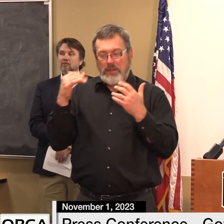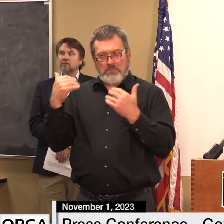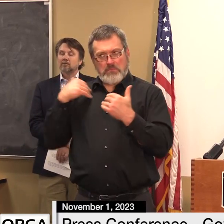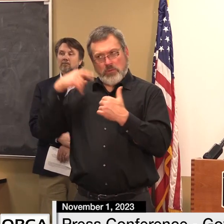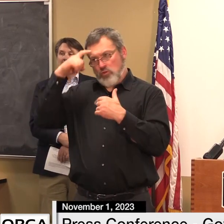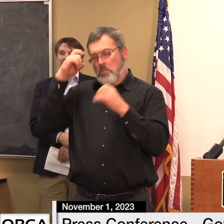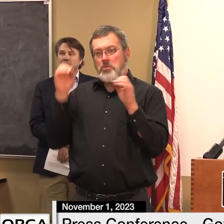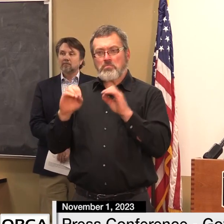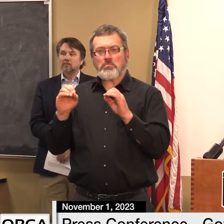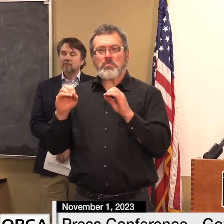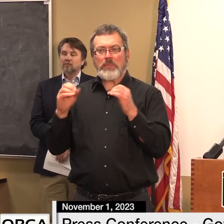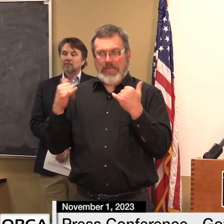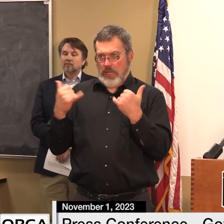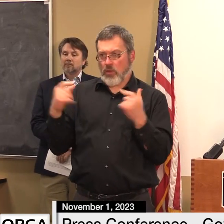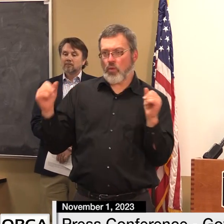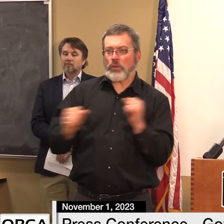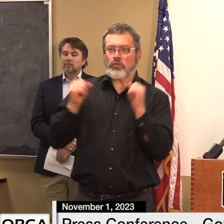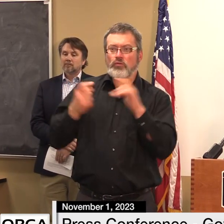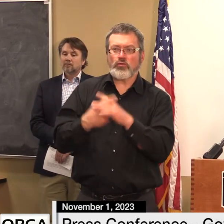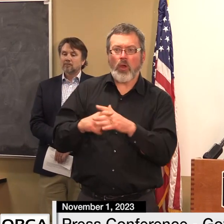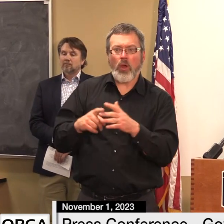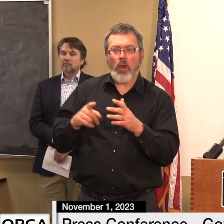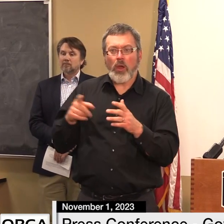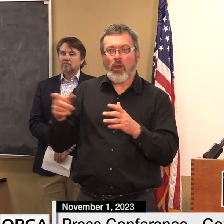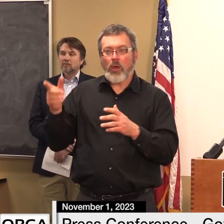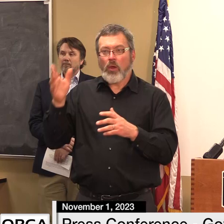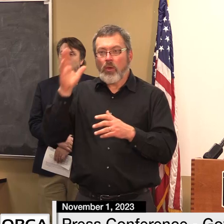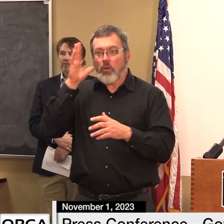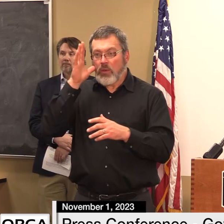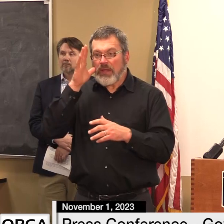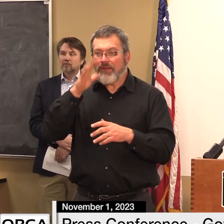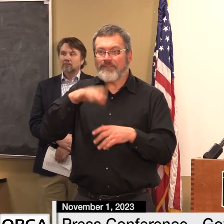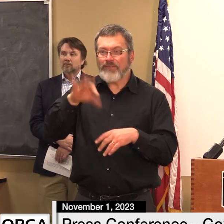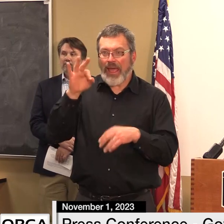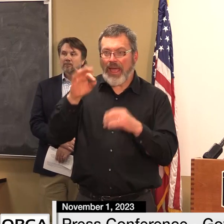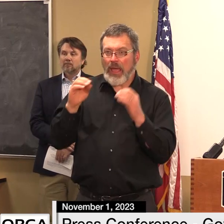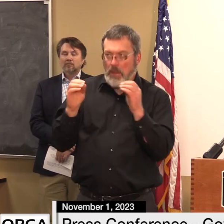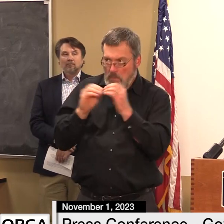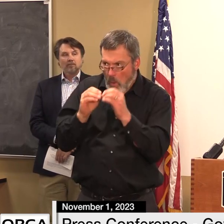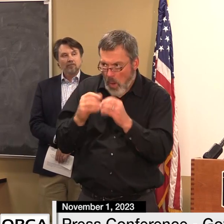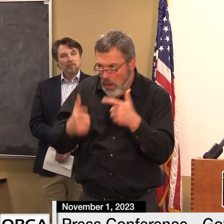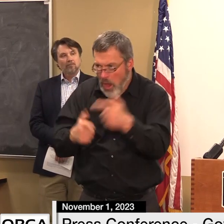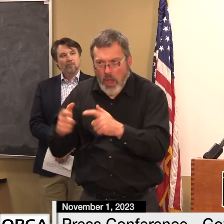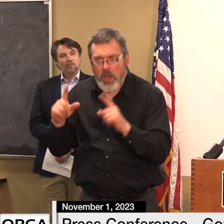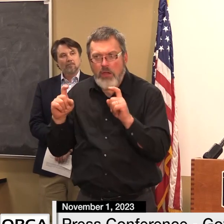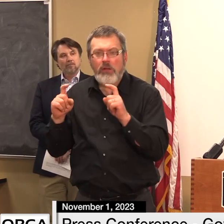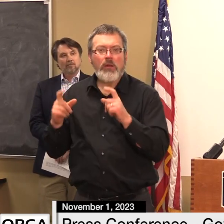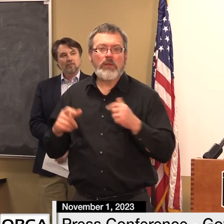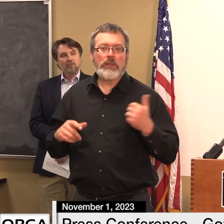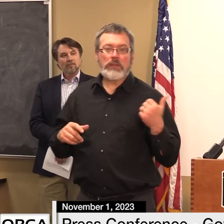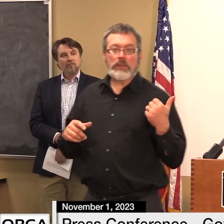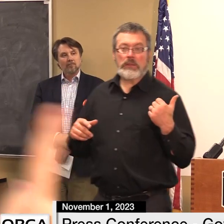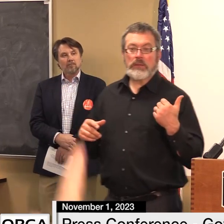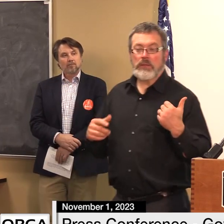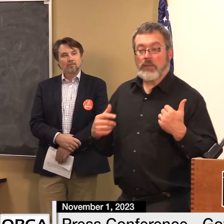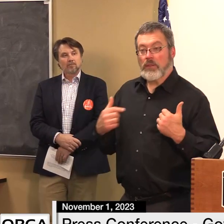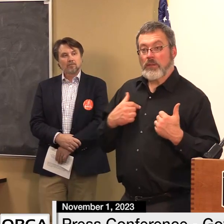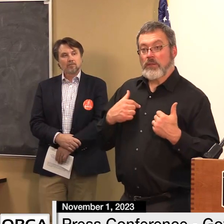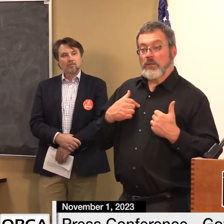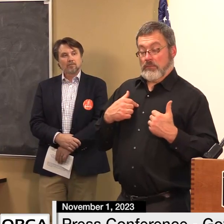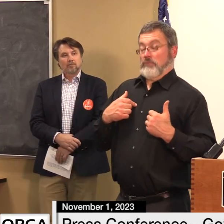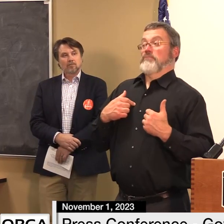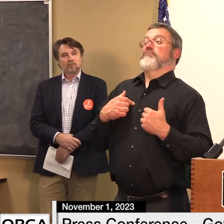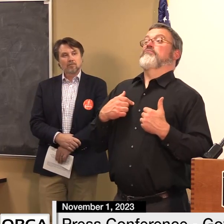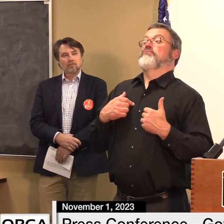that to you, the hearing that they found those? Admittedly, I was surprised to hear that there were so many